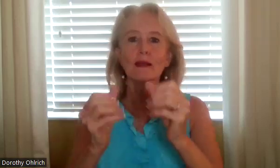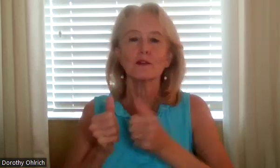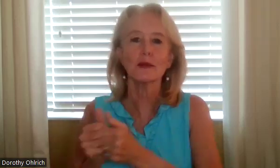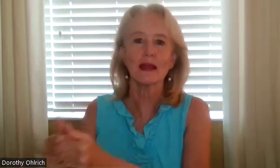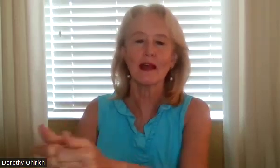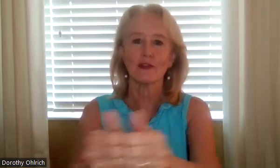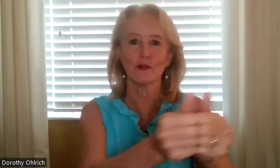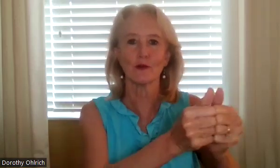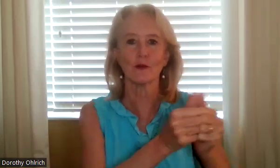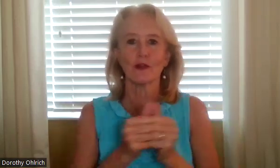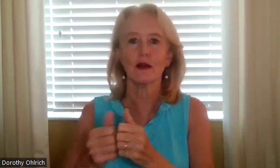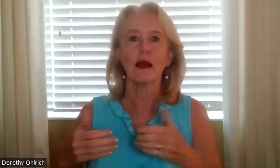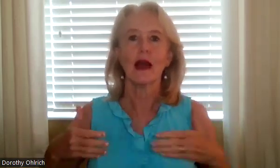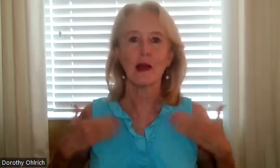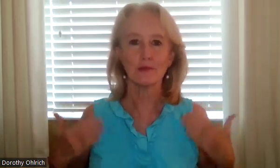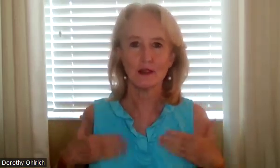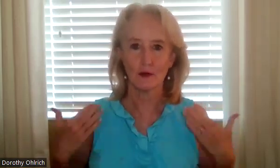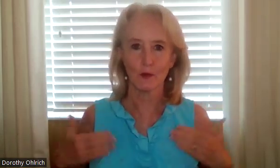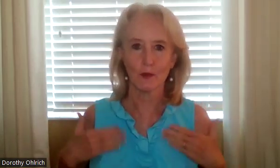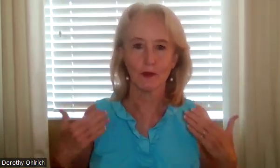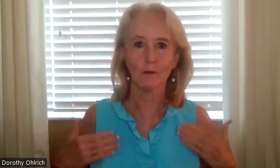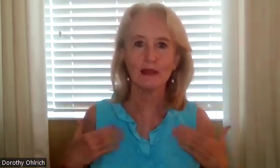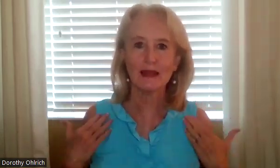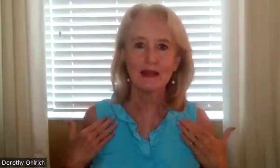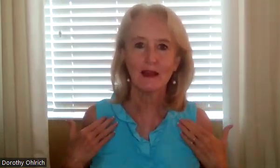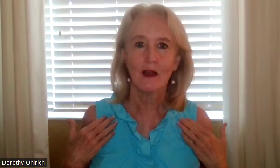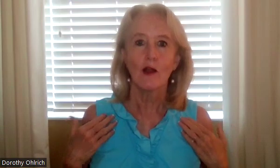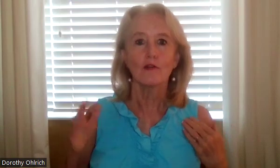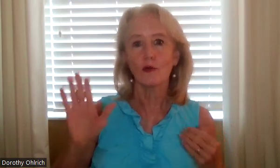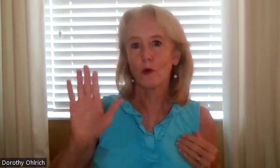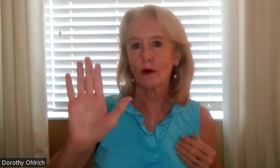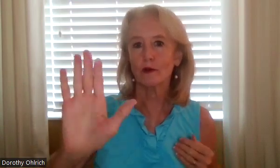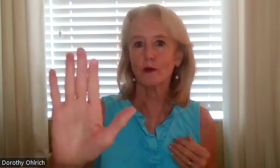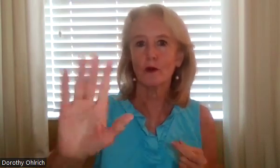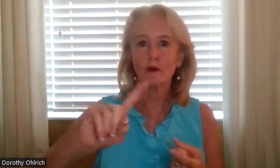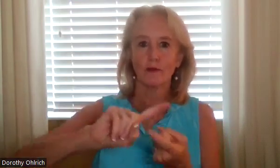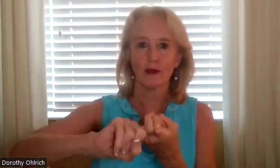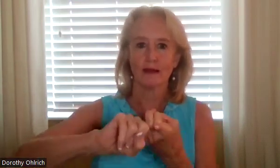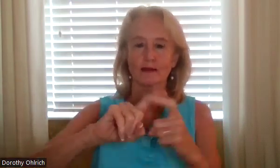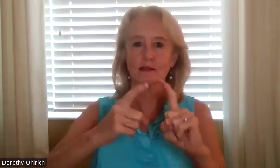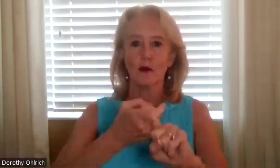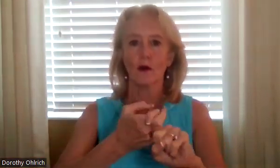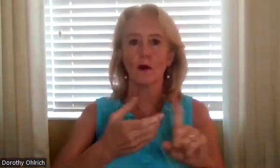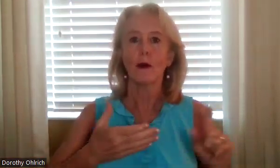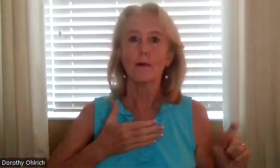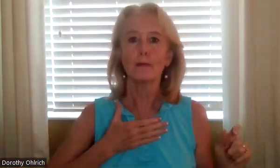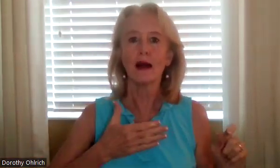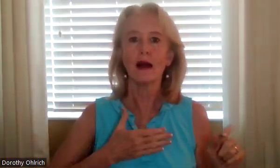get together, the happier we'll be. For your friends are